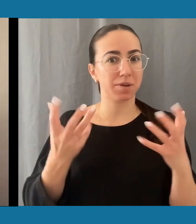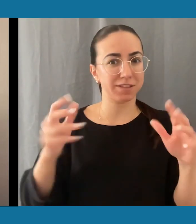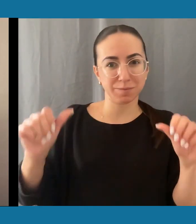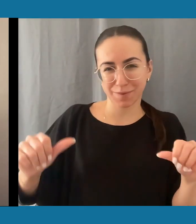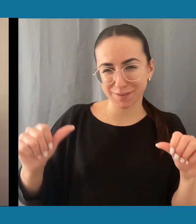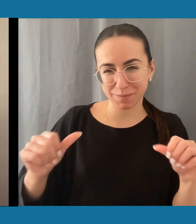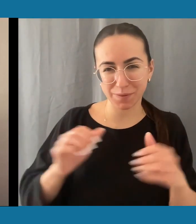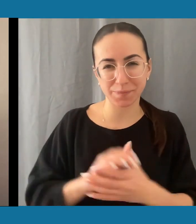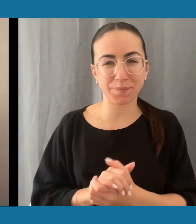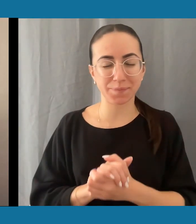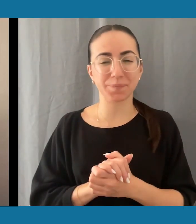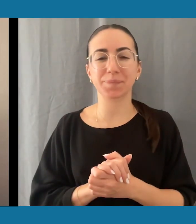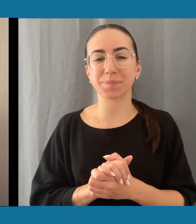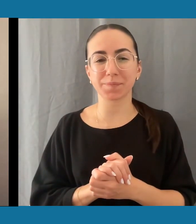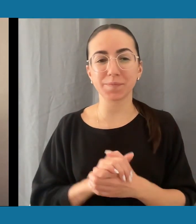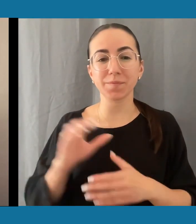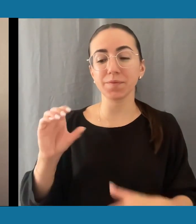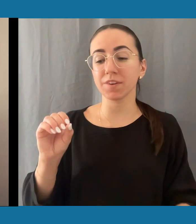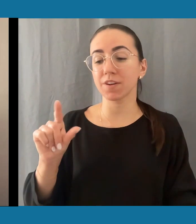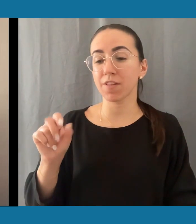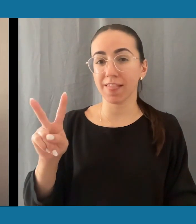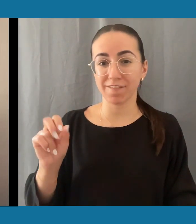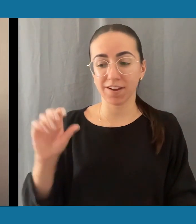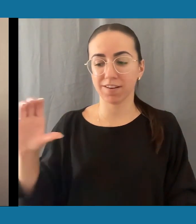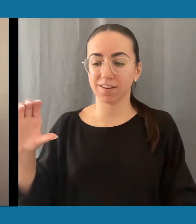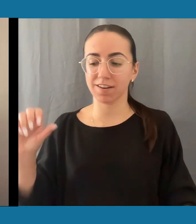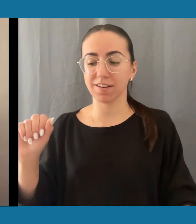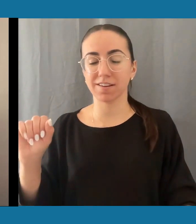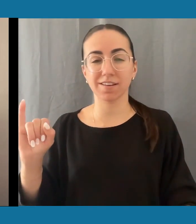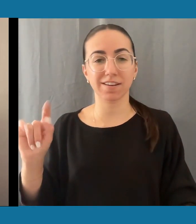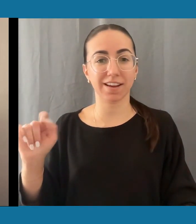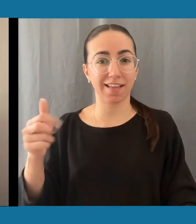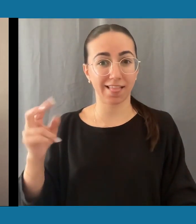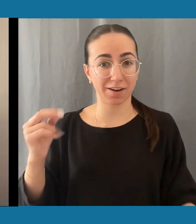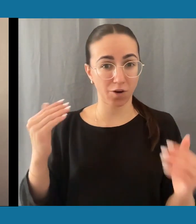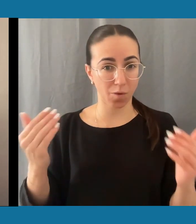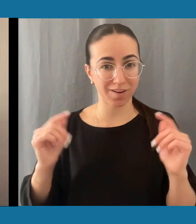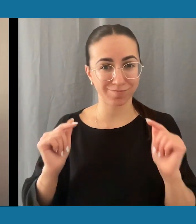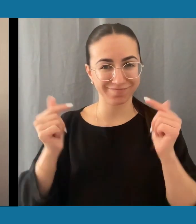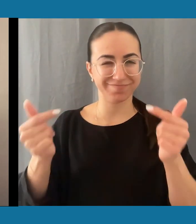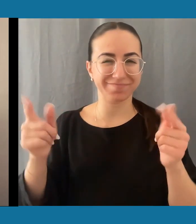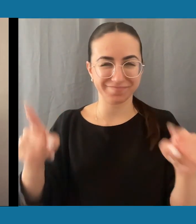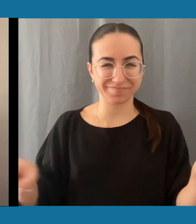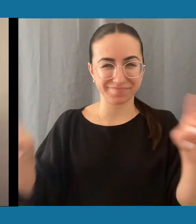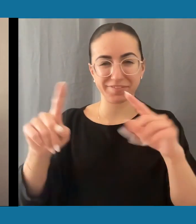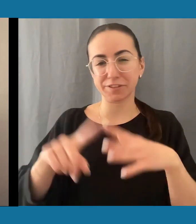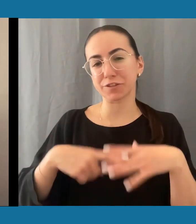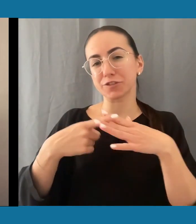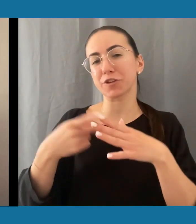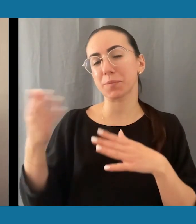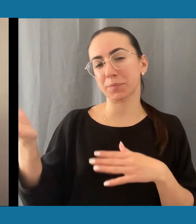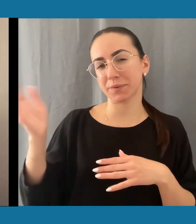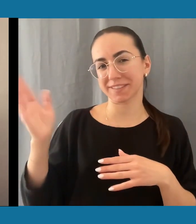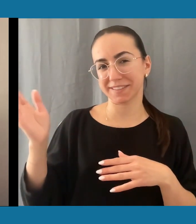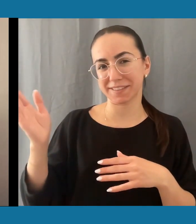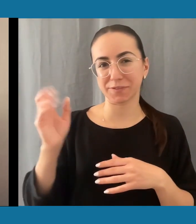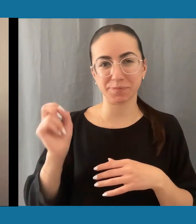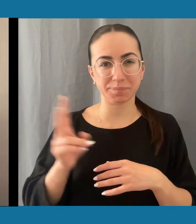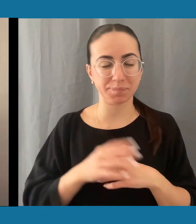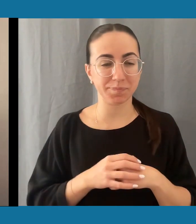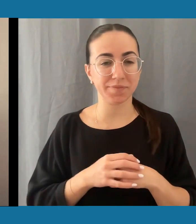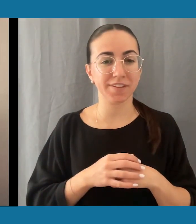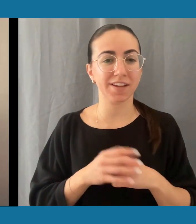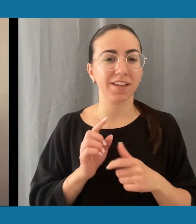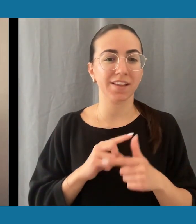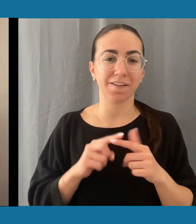possible. Olivia and Caitlin, I'll now turn it to you guys to start your presentation. And we'll, of